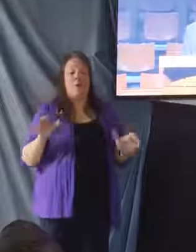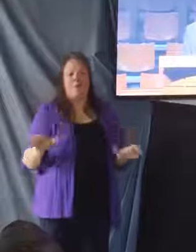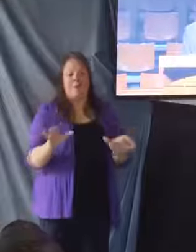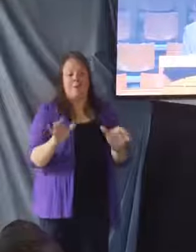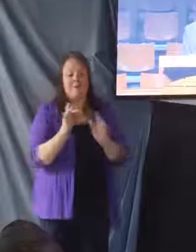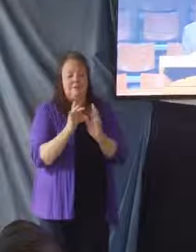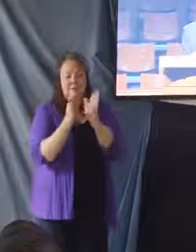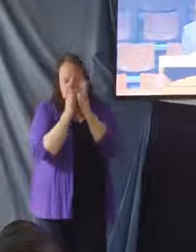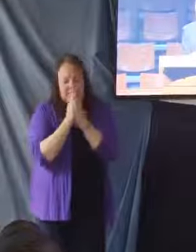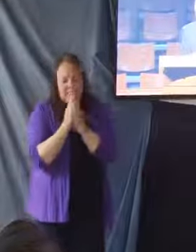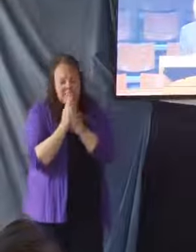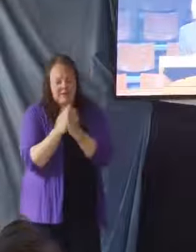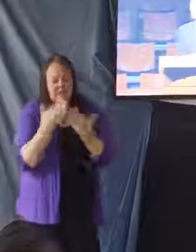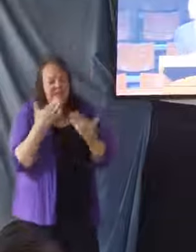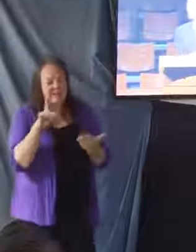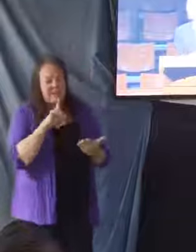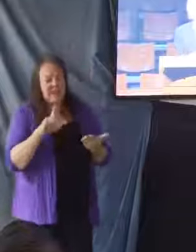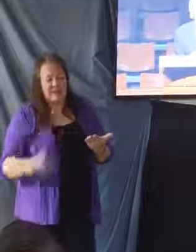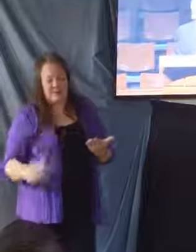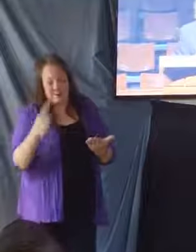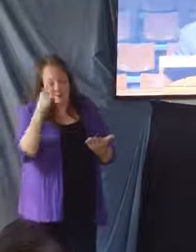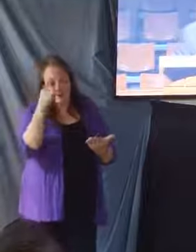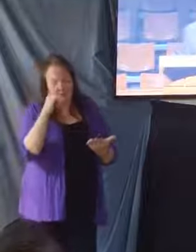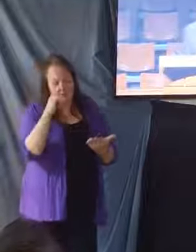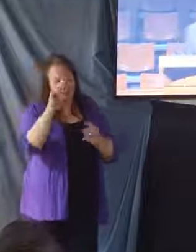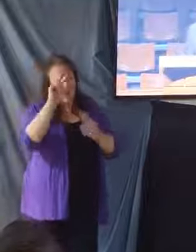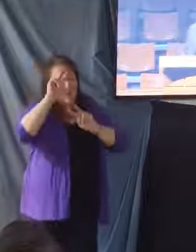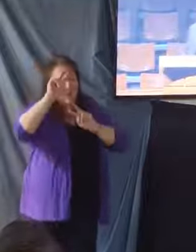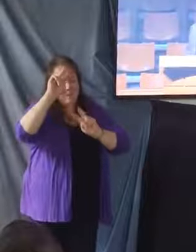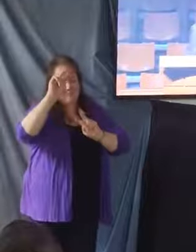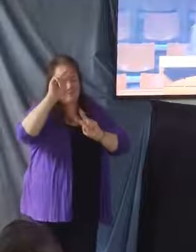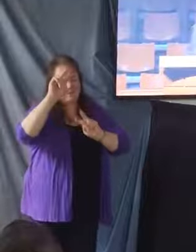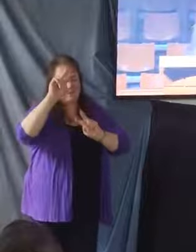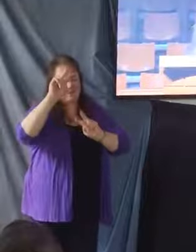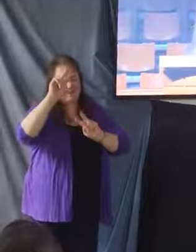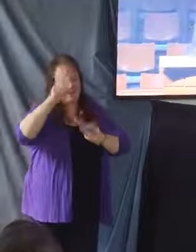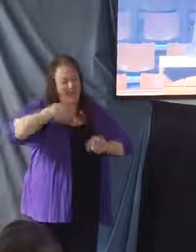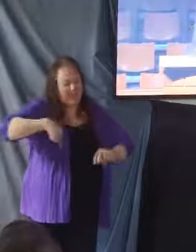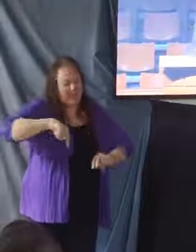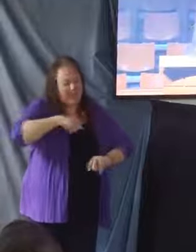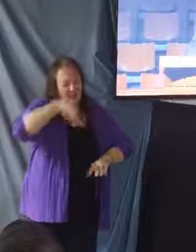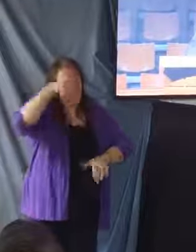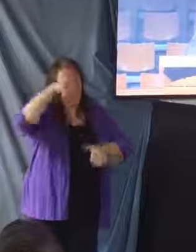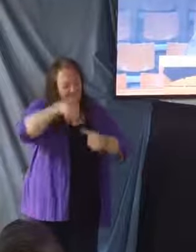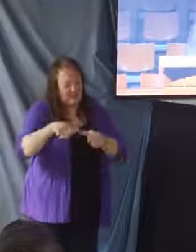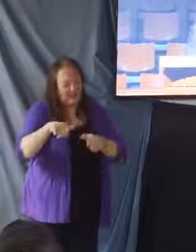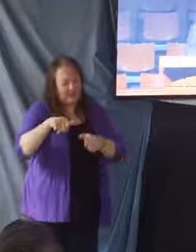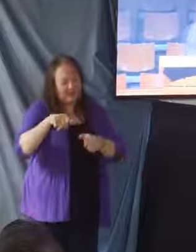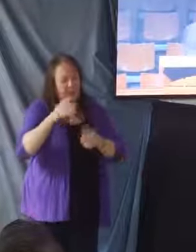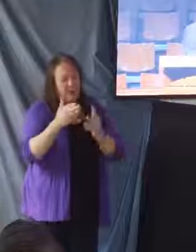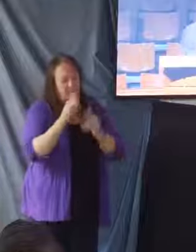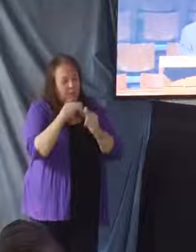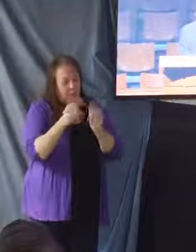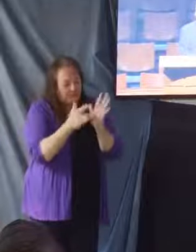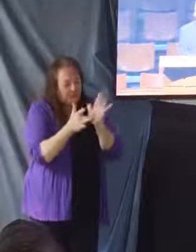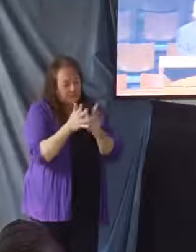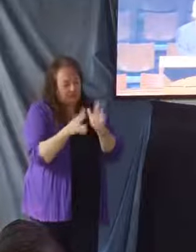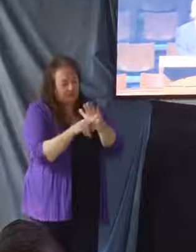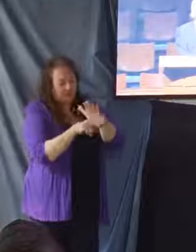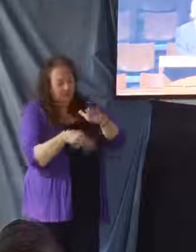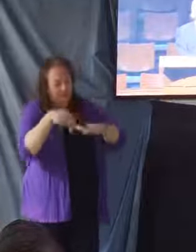pray together. Thank you, Lord, for the hope that we are reminded of in the resurrection of Jesus